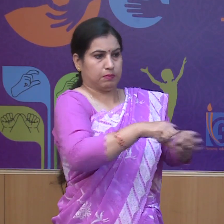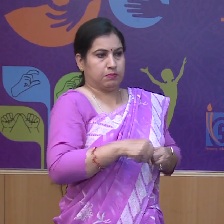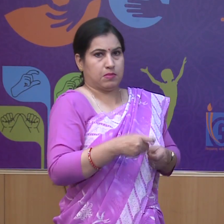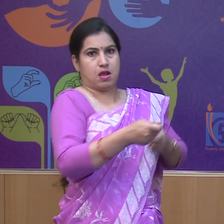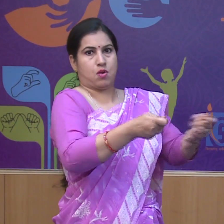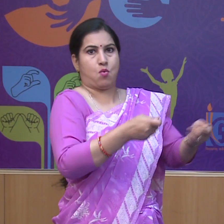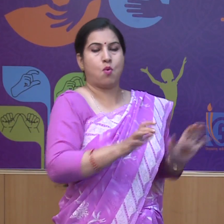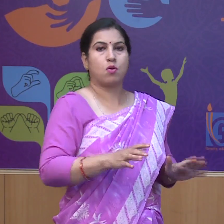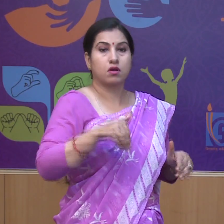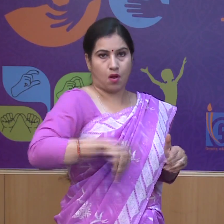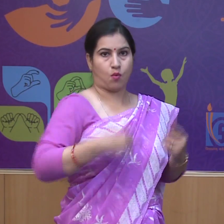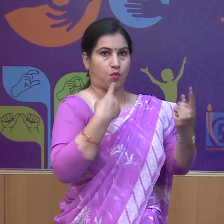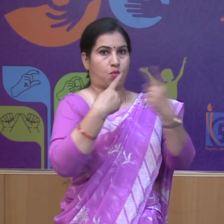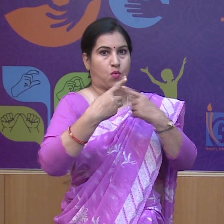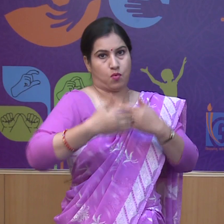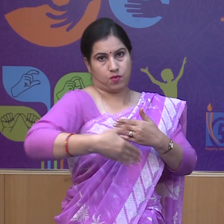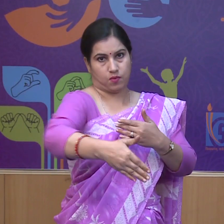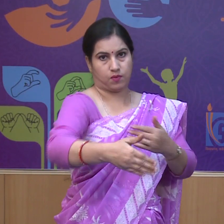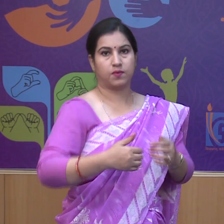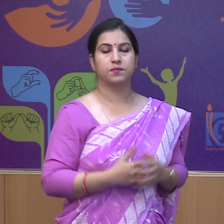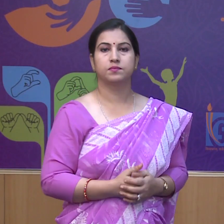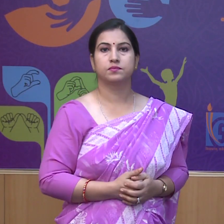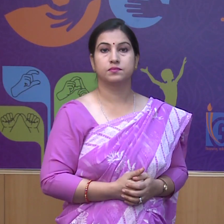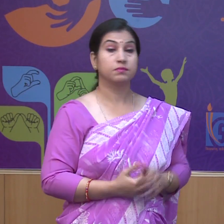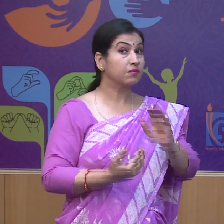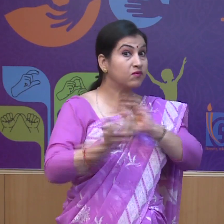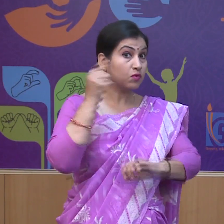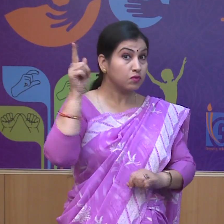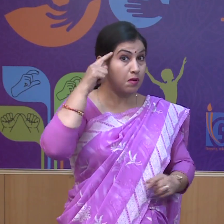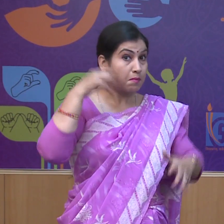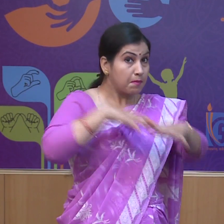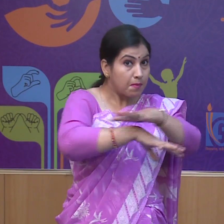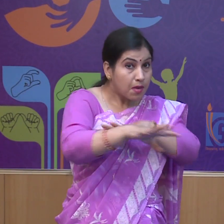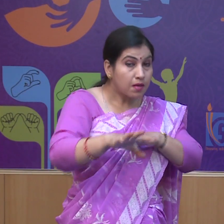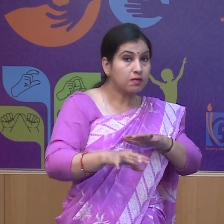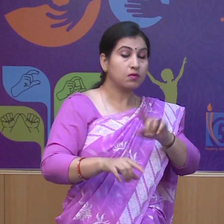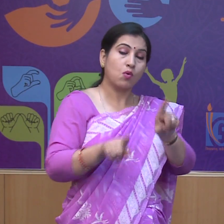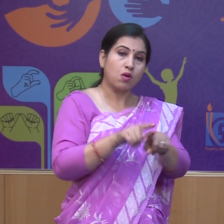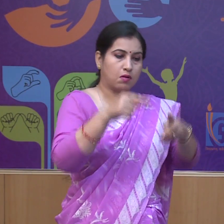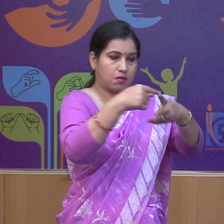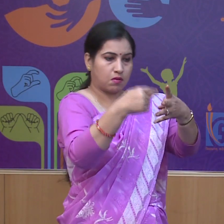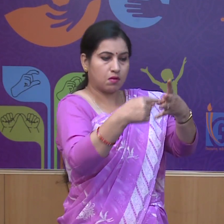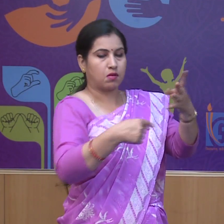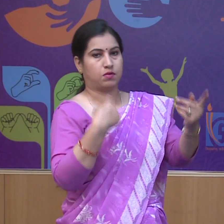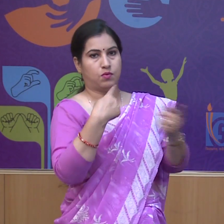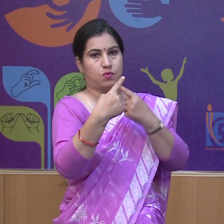Let us now discuss those steps one by one.